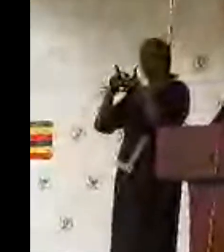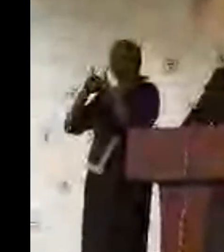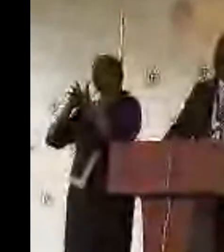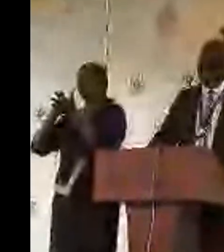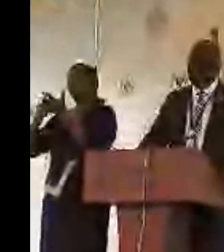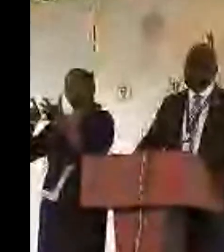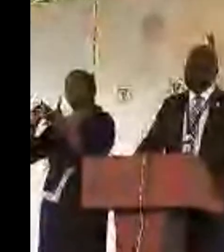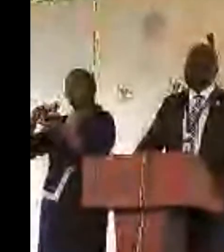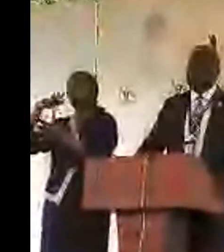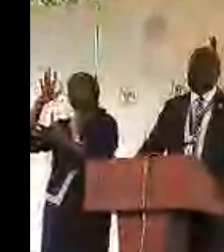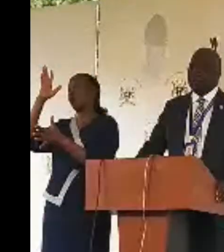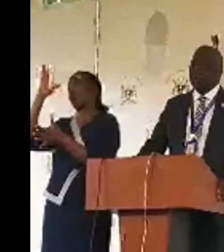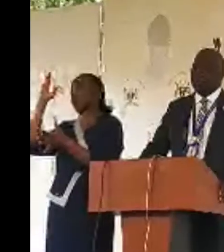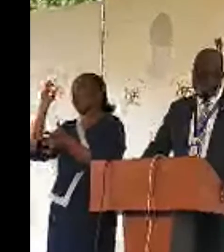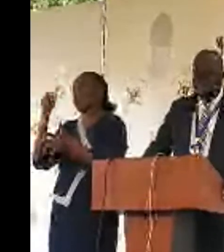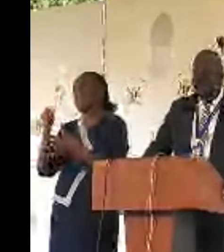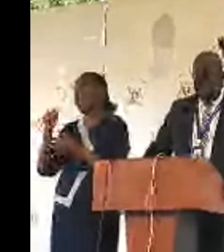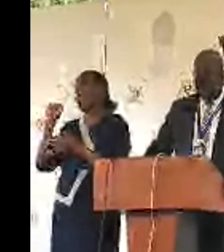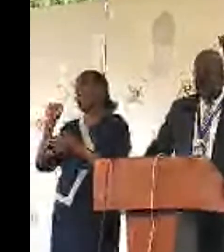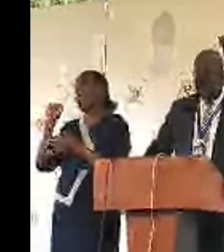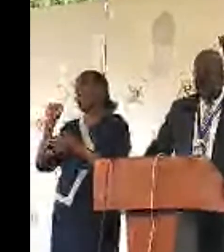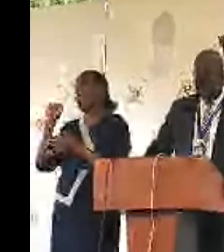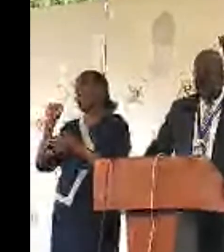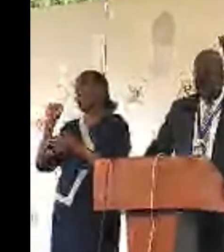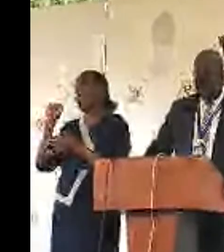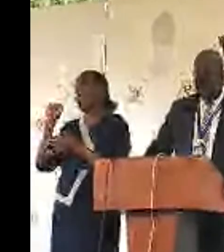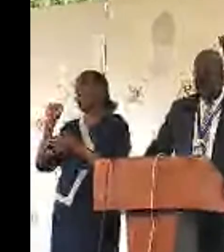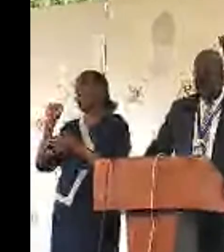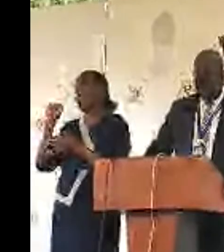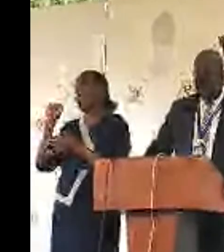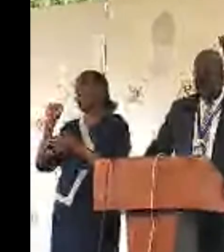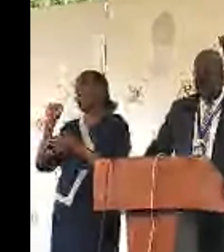exorbitantly in the name of examination fees